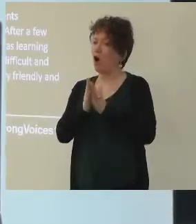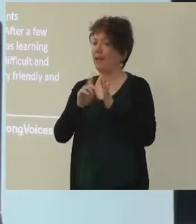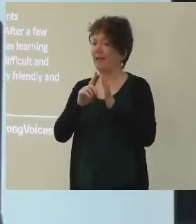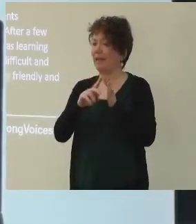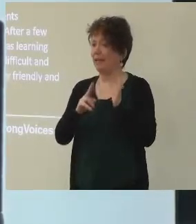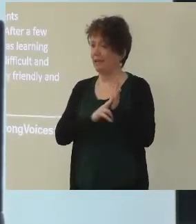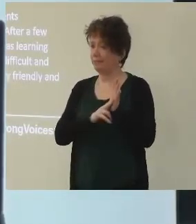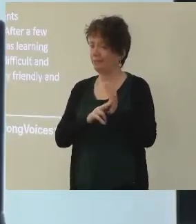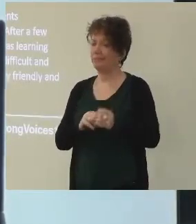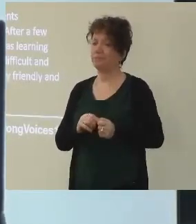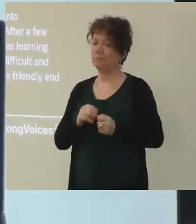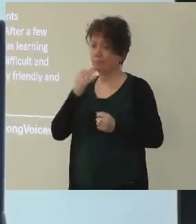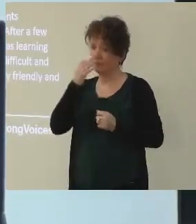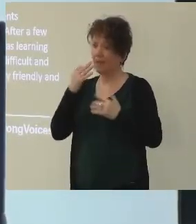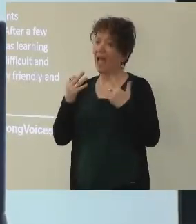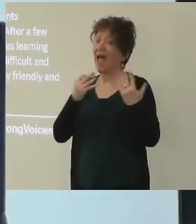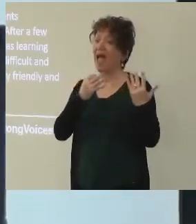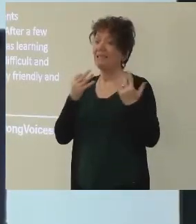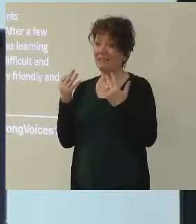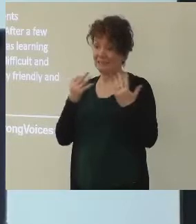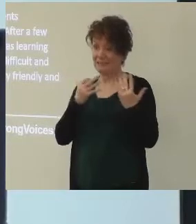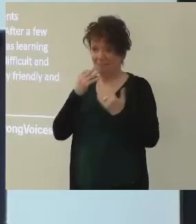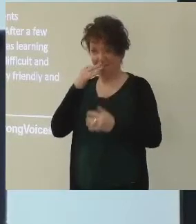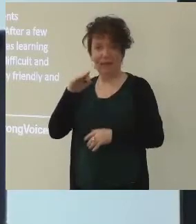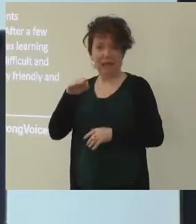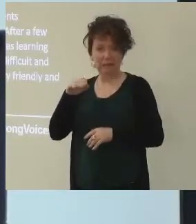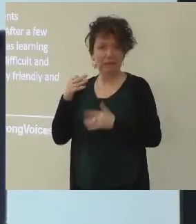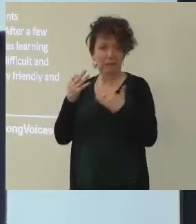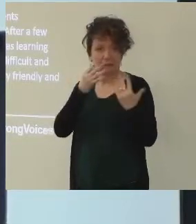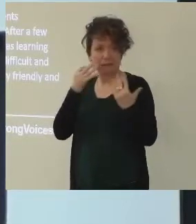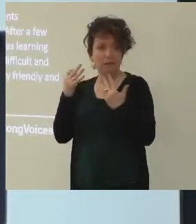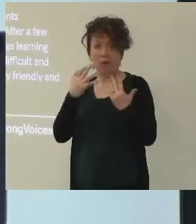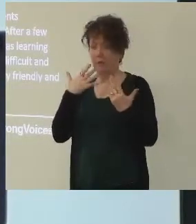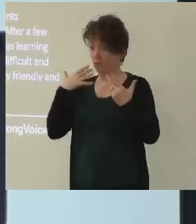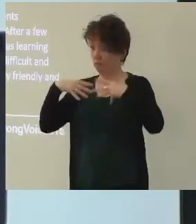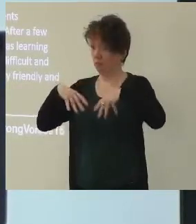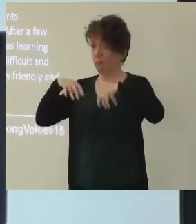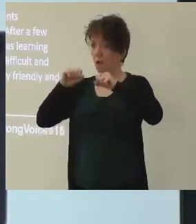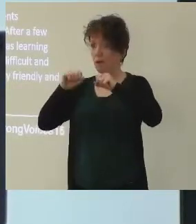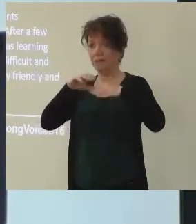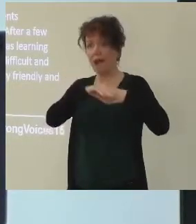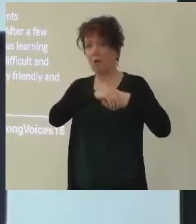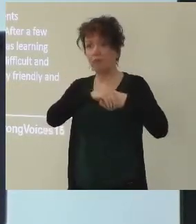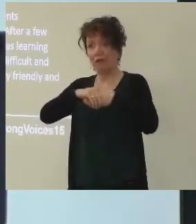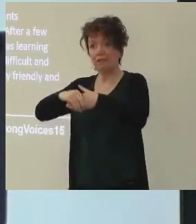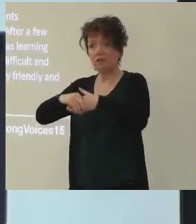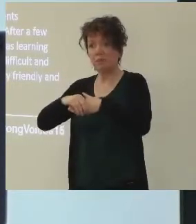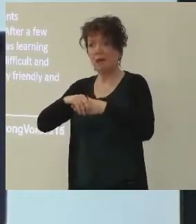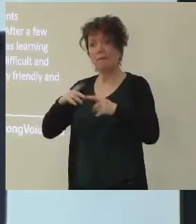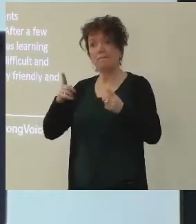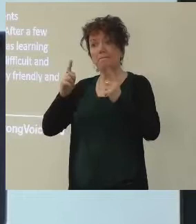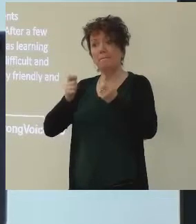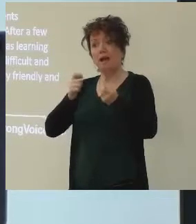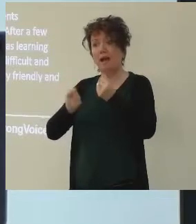So Farheen is 18 years old and recently started an apprenticeship in events management with a community